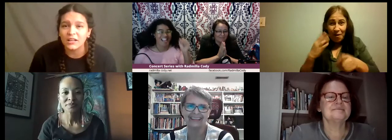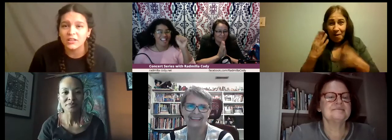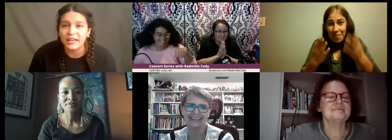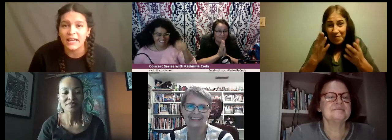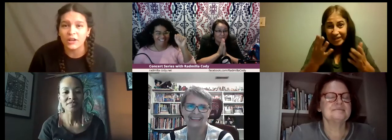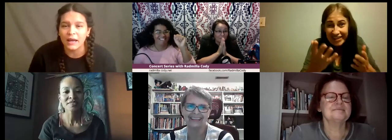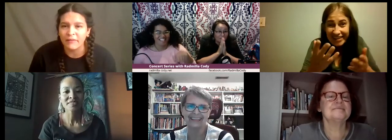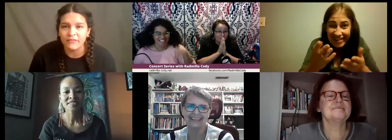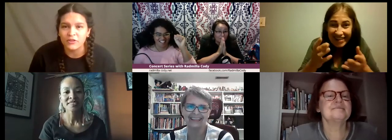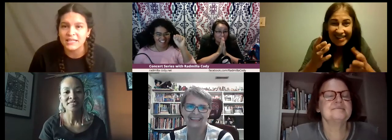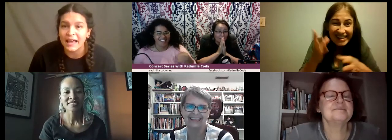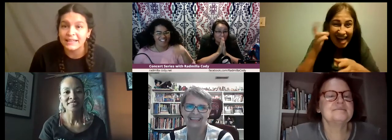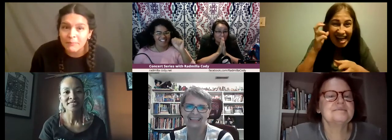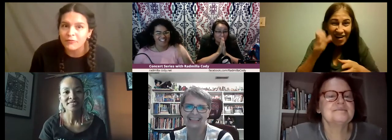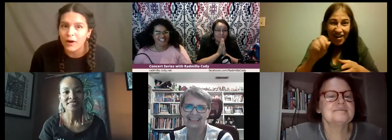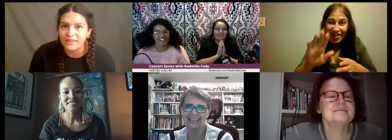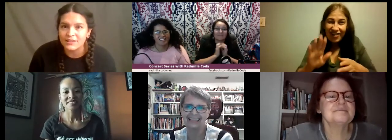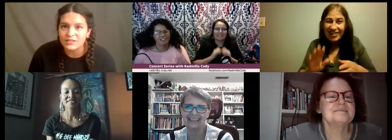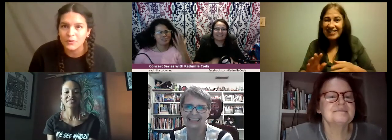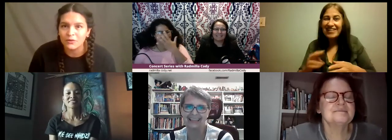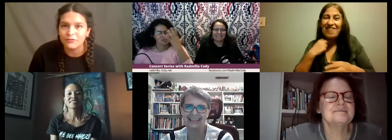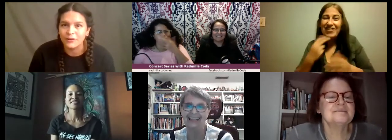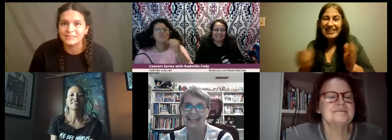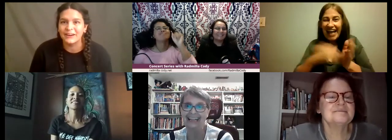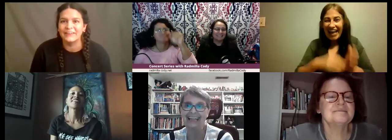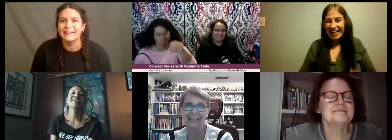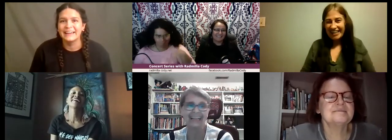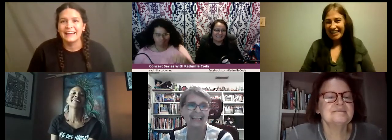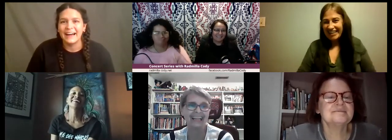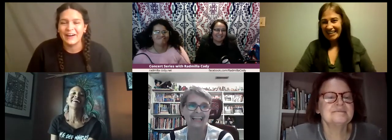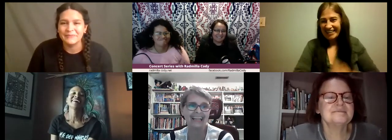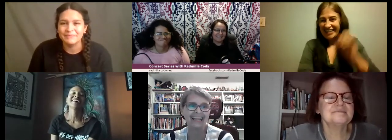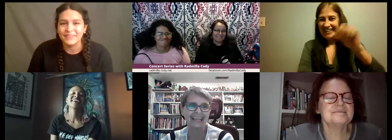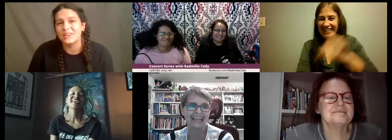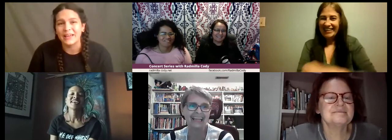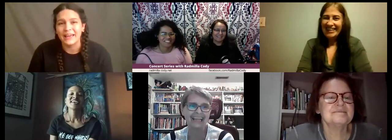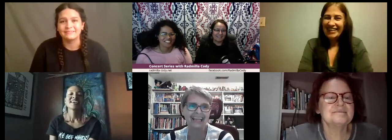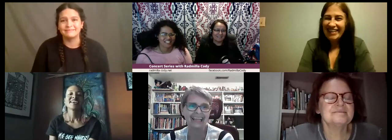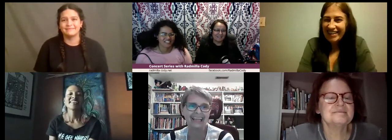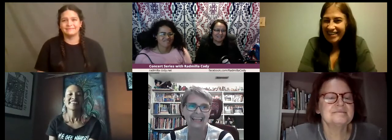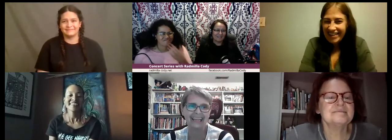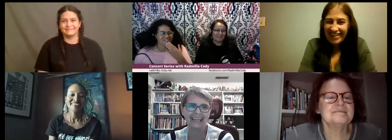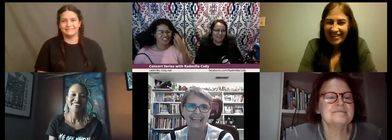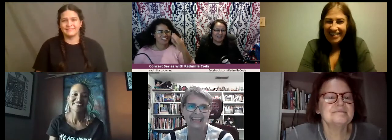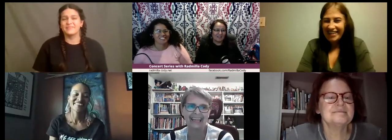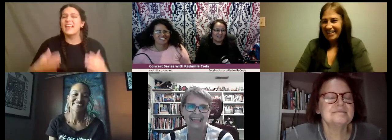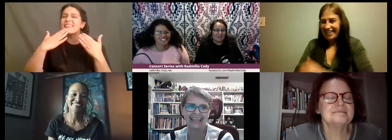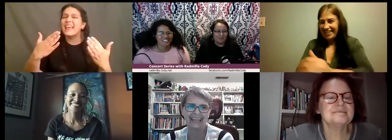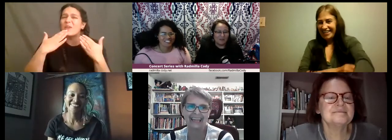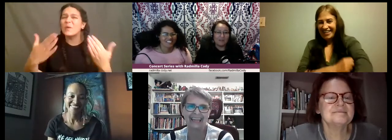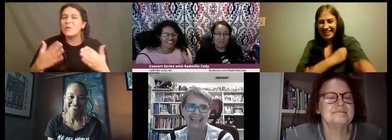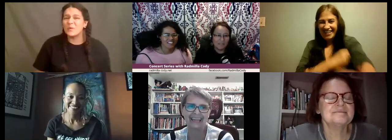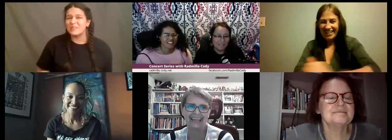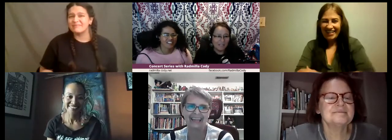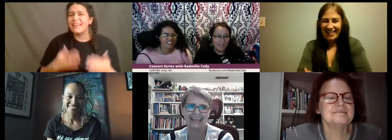just looking at your name, I've never seen that name before. I think it's so beautiful. So thank you. Thank you.